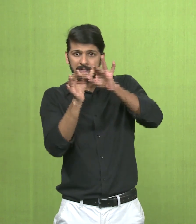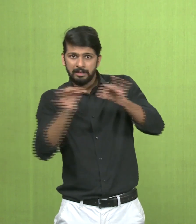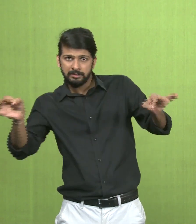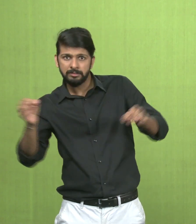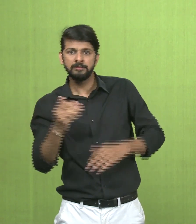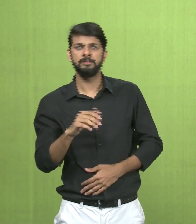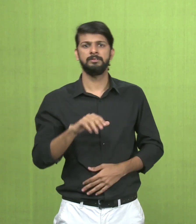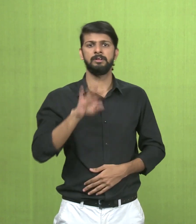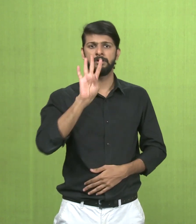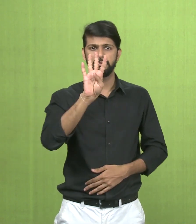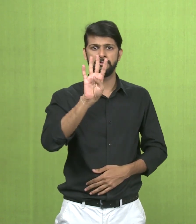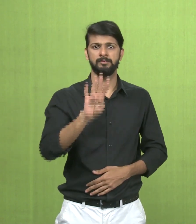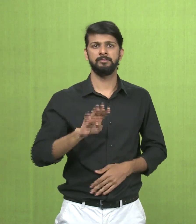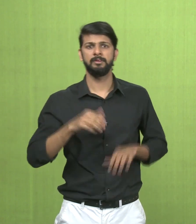46.5 centimeters.